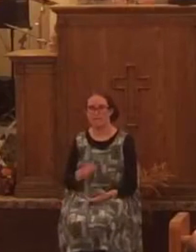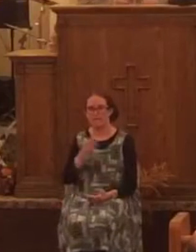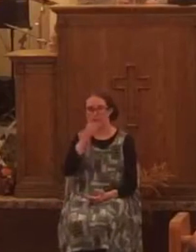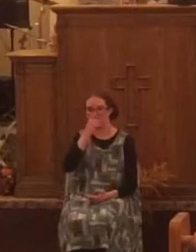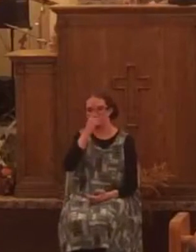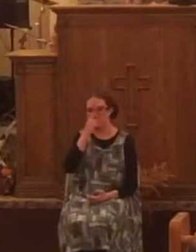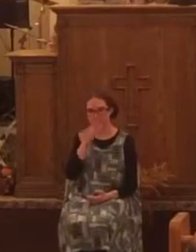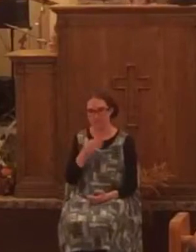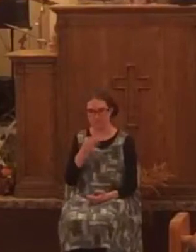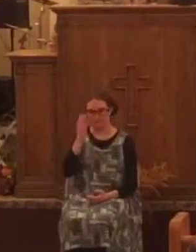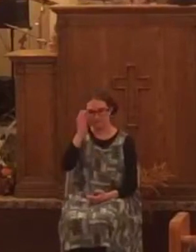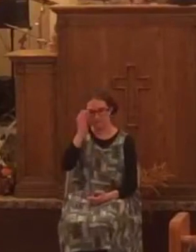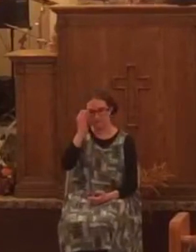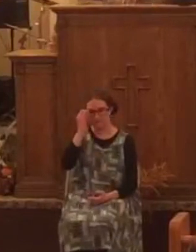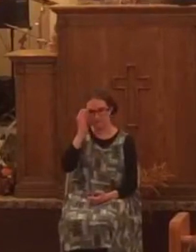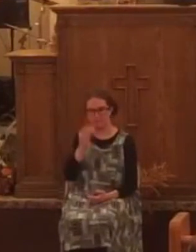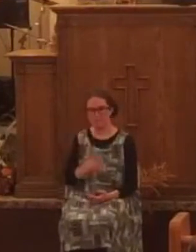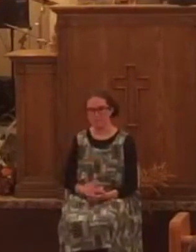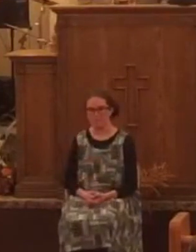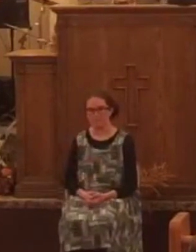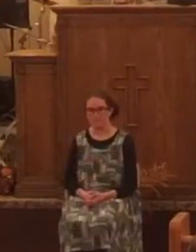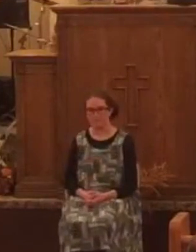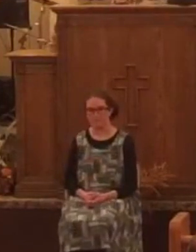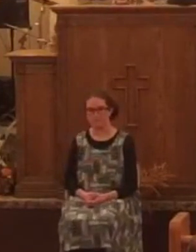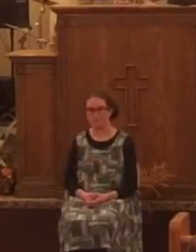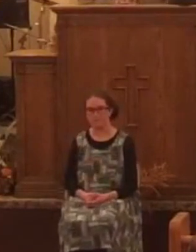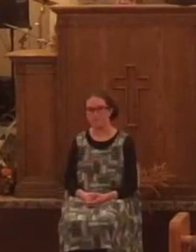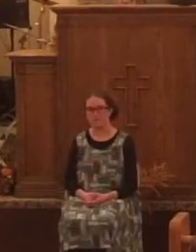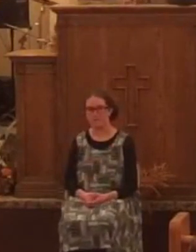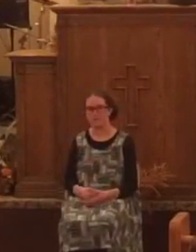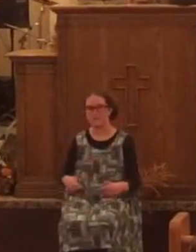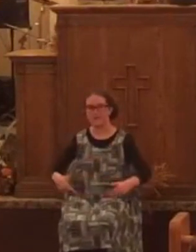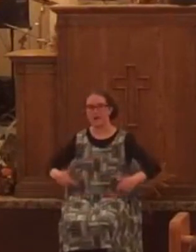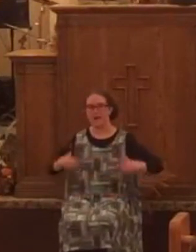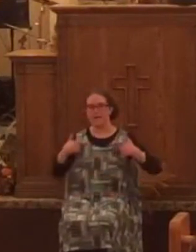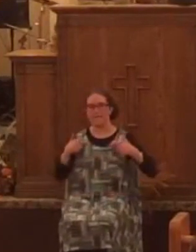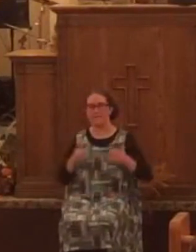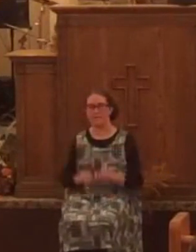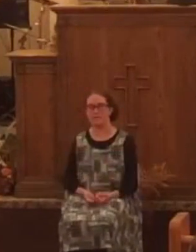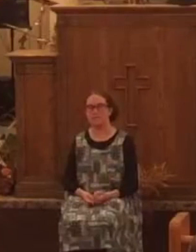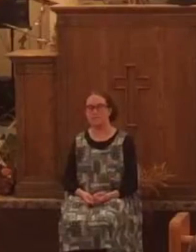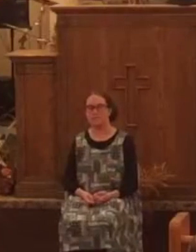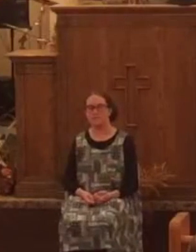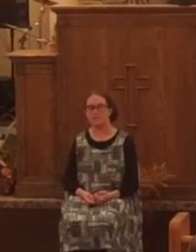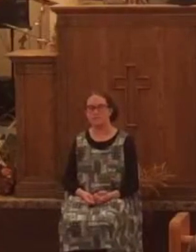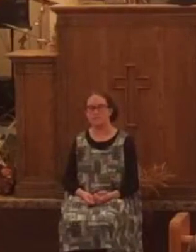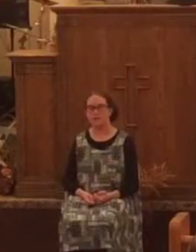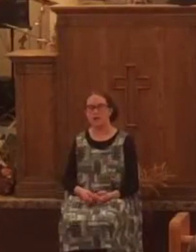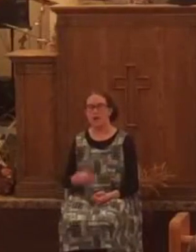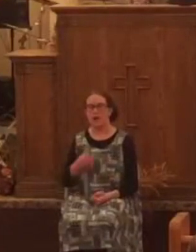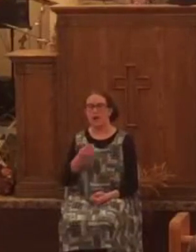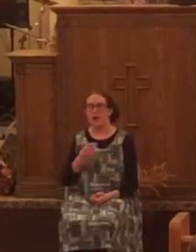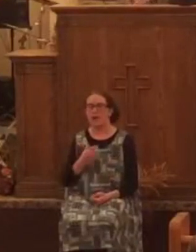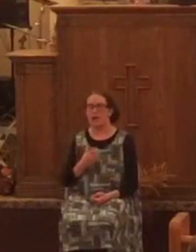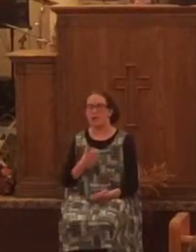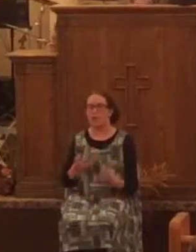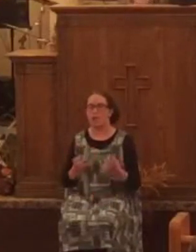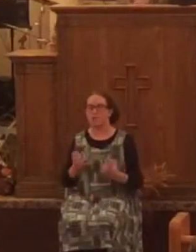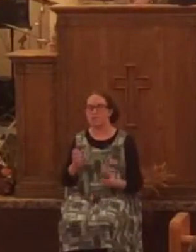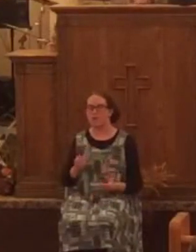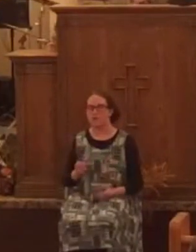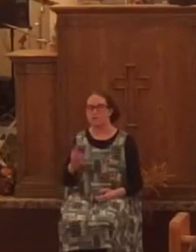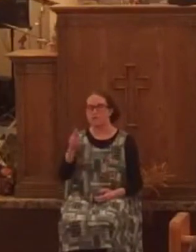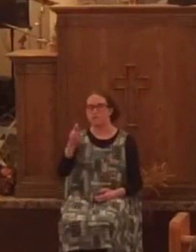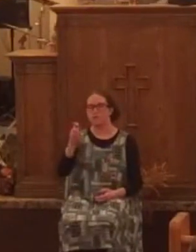Hallelujah. Thank you, Jesus. Yes, amen. It's life. Yeah. Amen. I wish to remind the